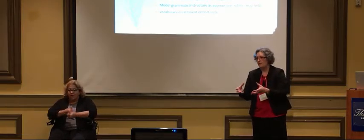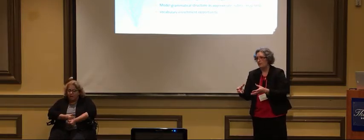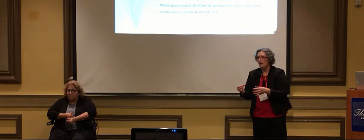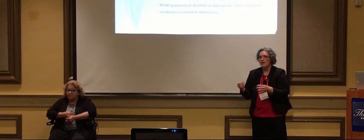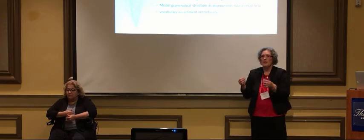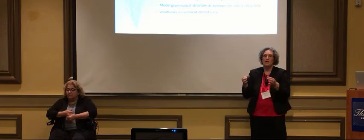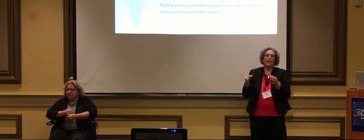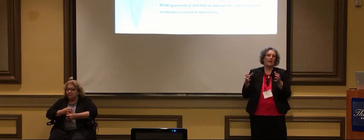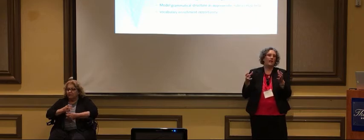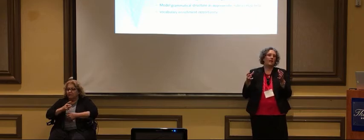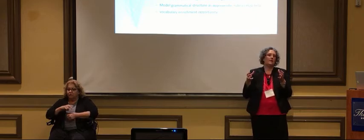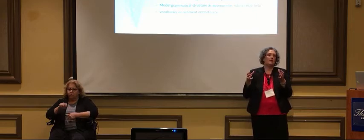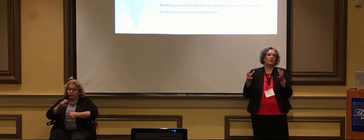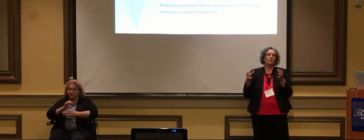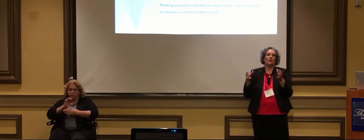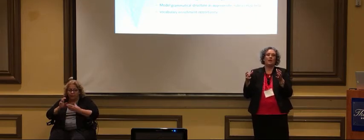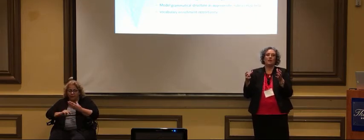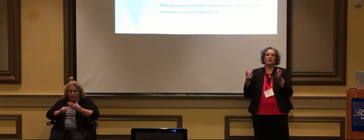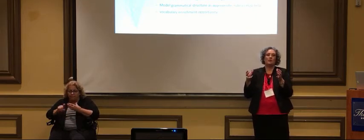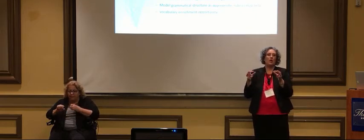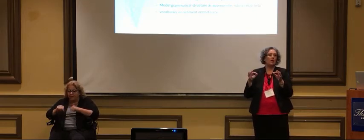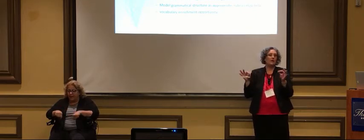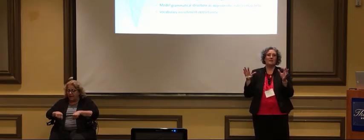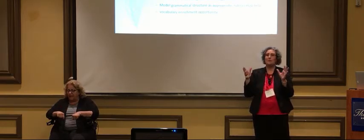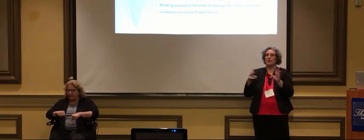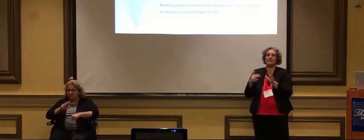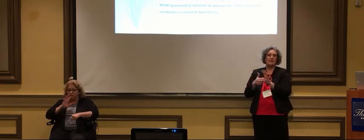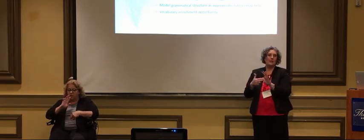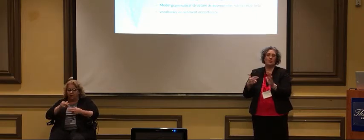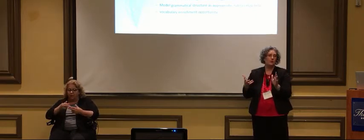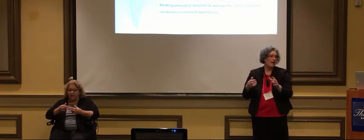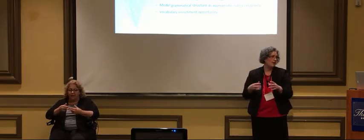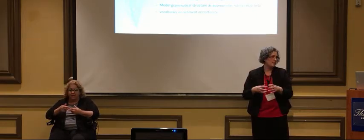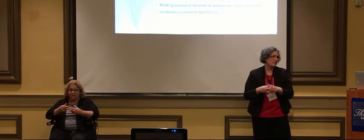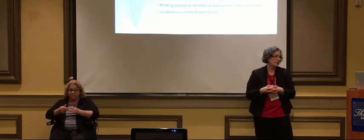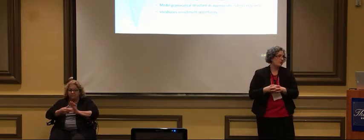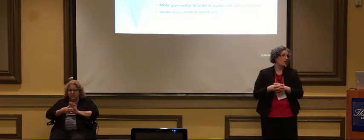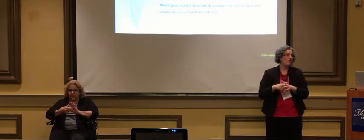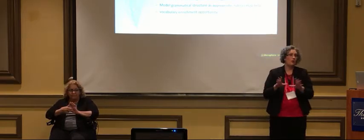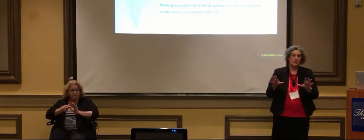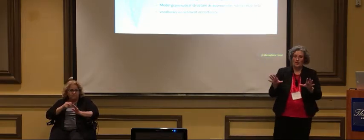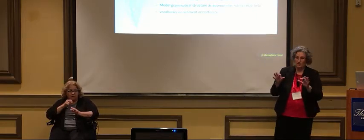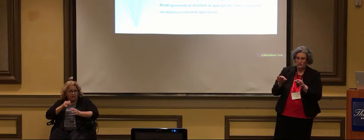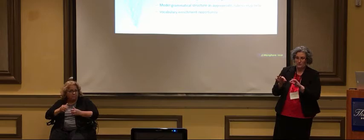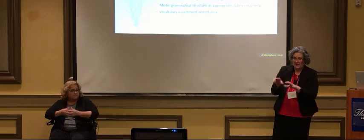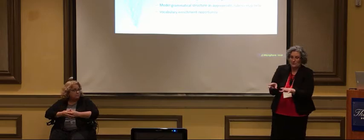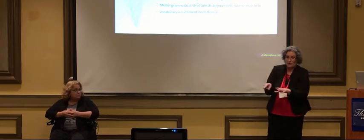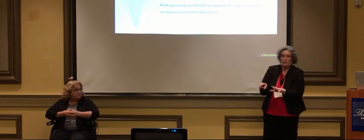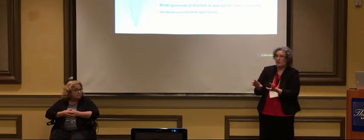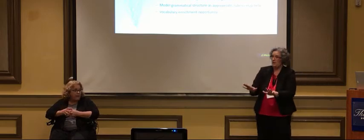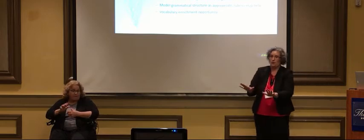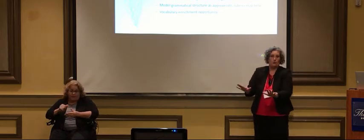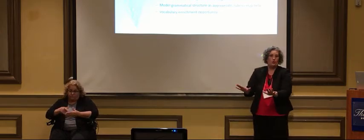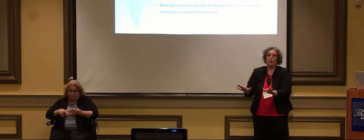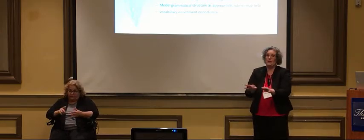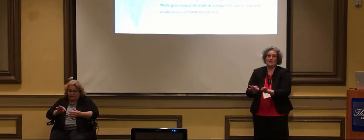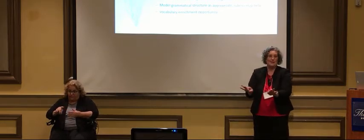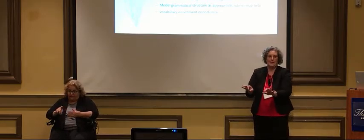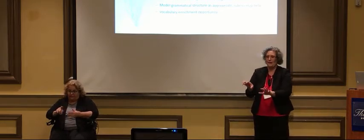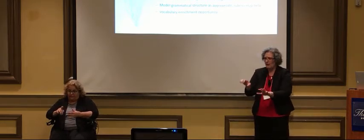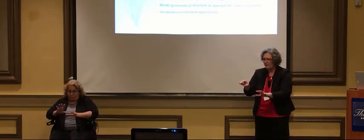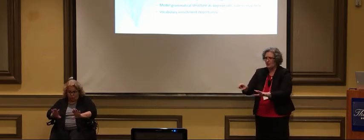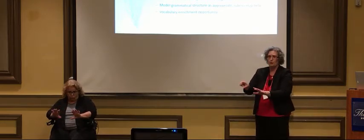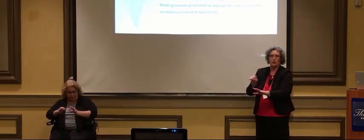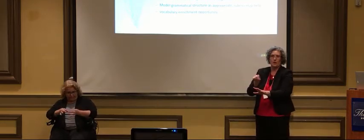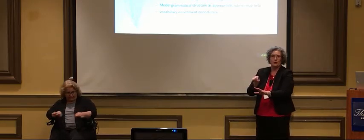Journeys curriculum. You can talk about as simple as labeling your nouns. You know, all right, that's what you did. Your great